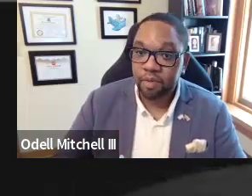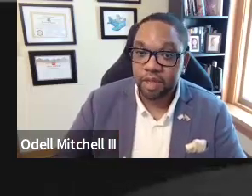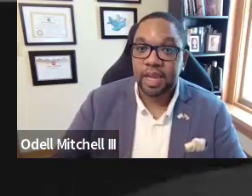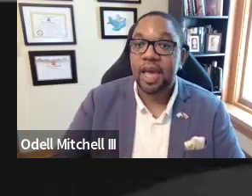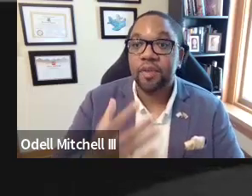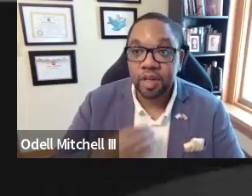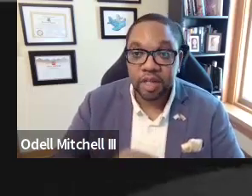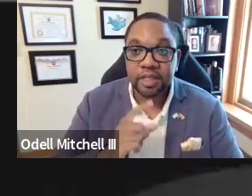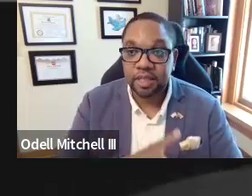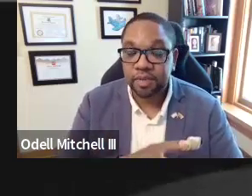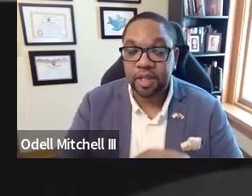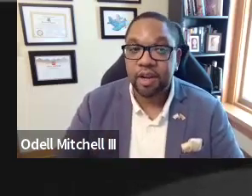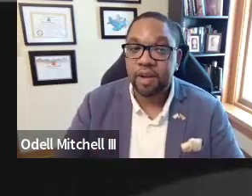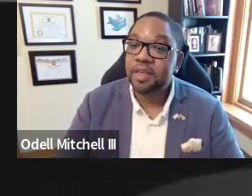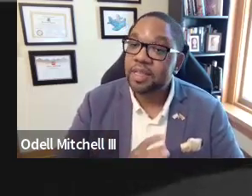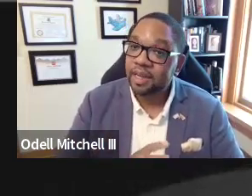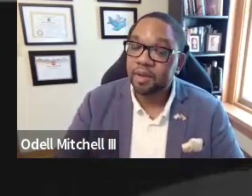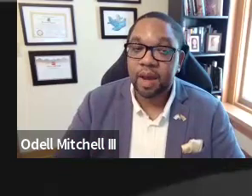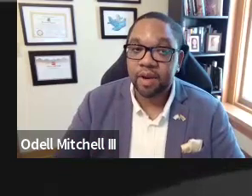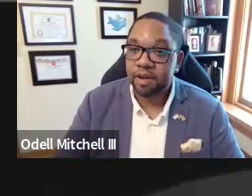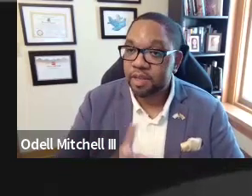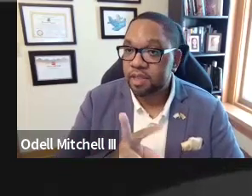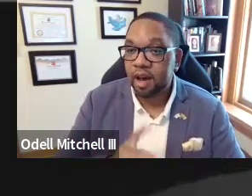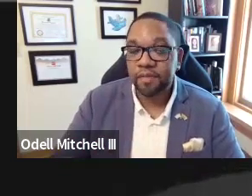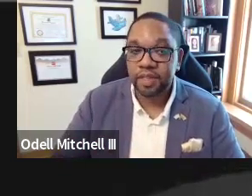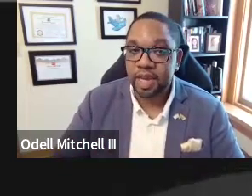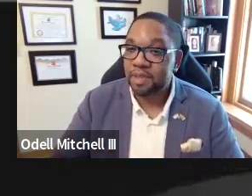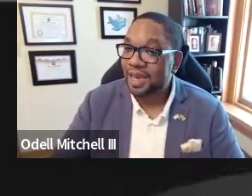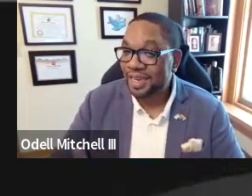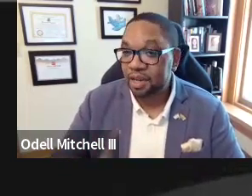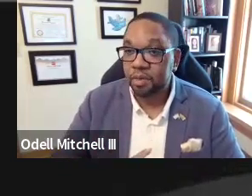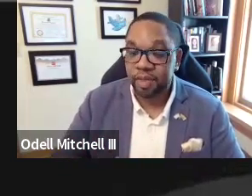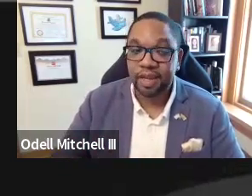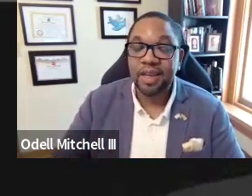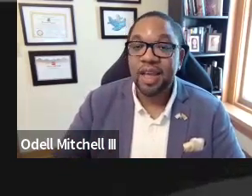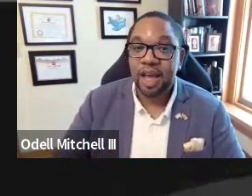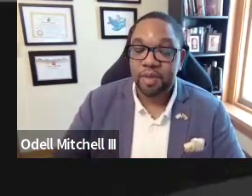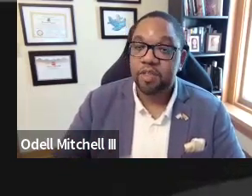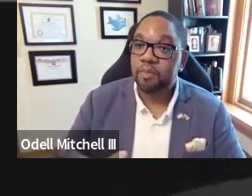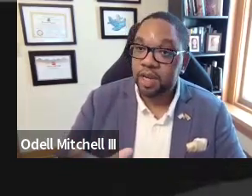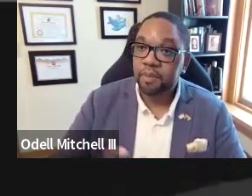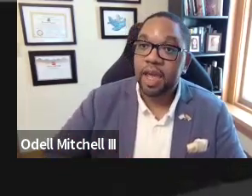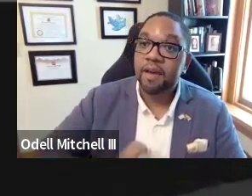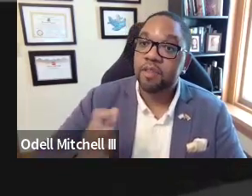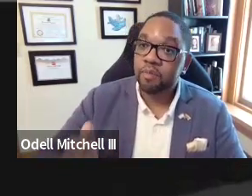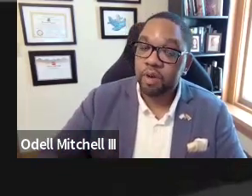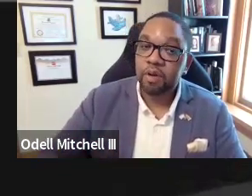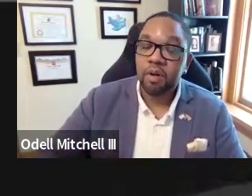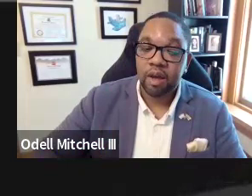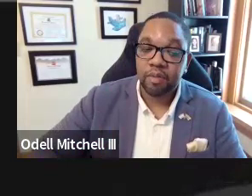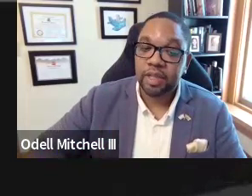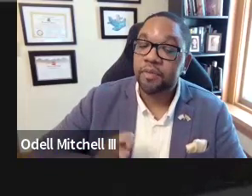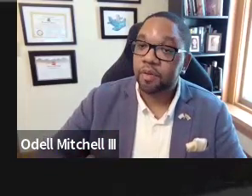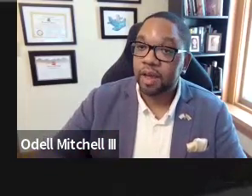that I'm representing have a good sense of clarity around this and good power here. This is oftentimes not an equal thing. And so being able to have some